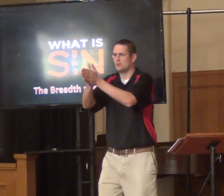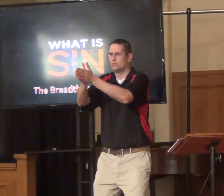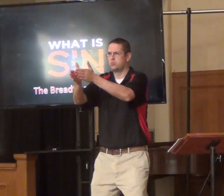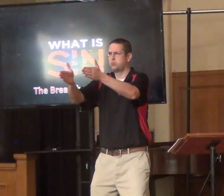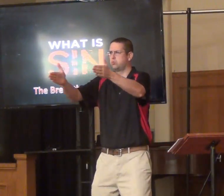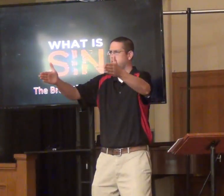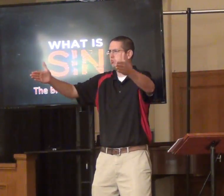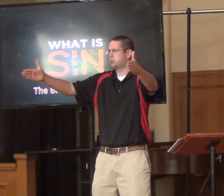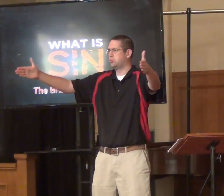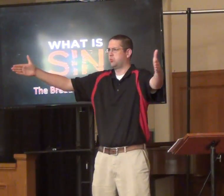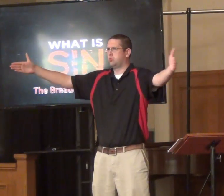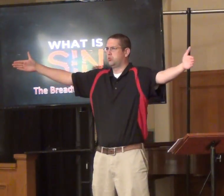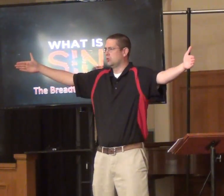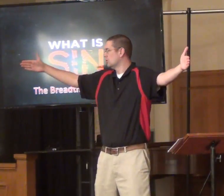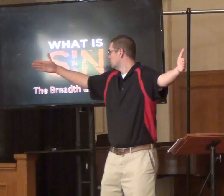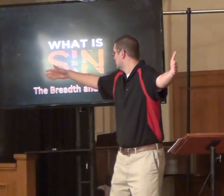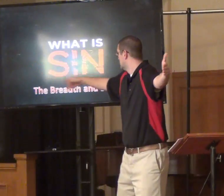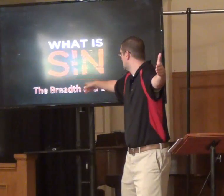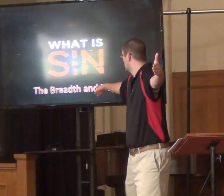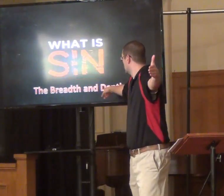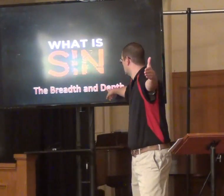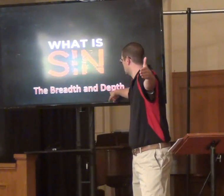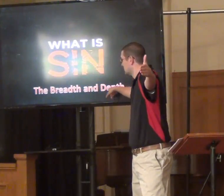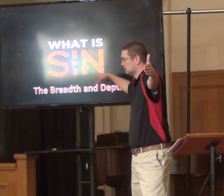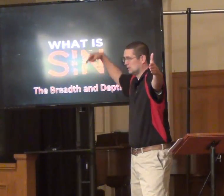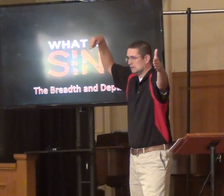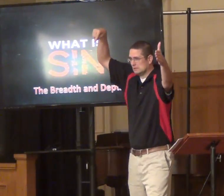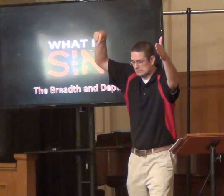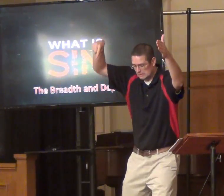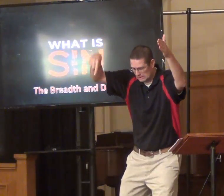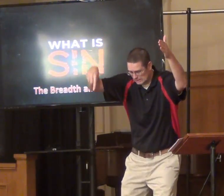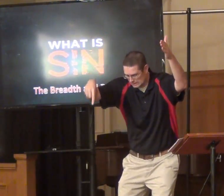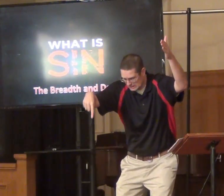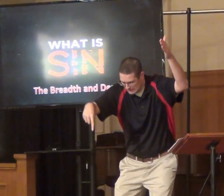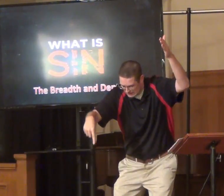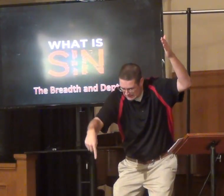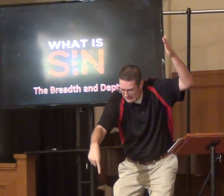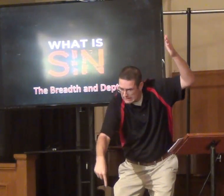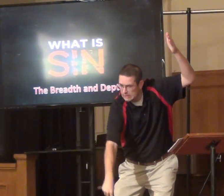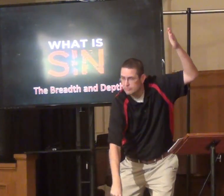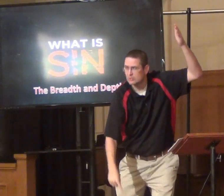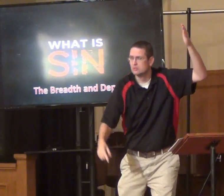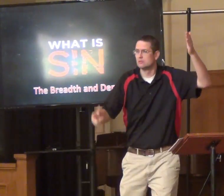it means the breadth, the width, the depth.